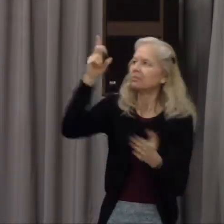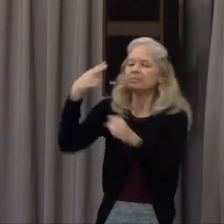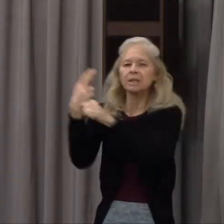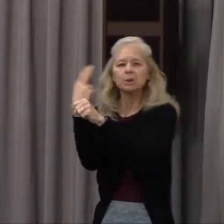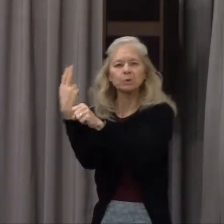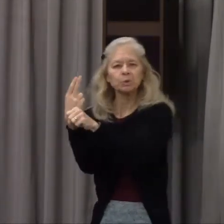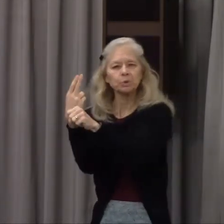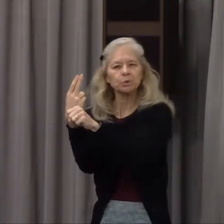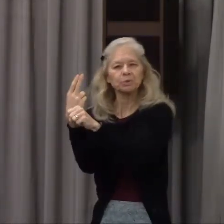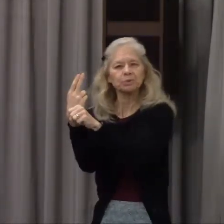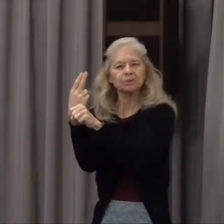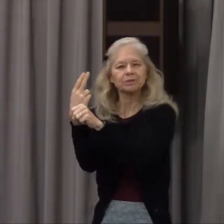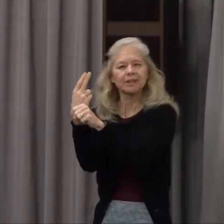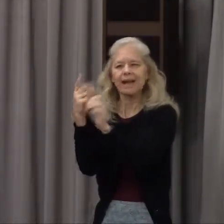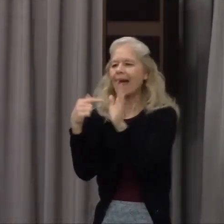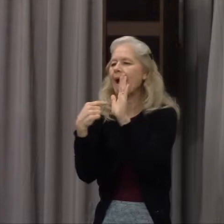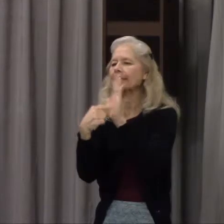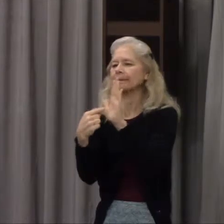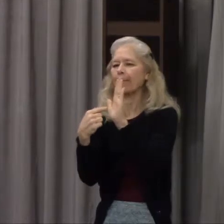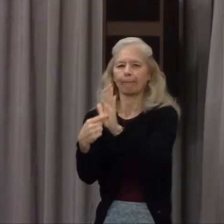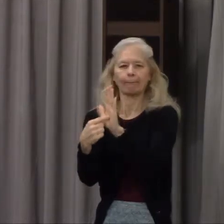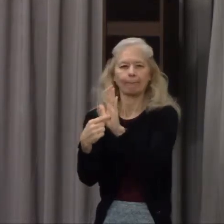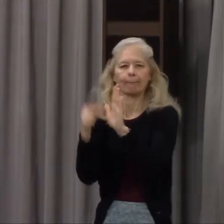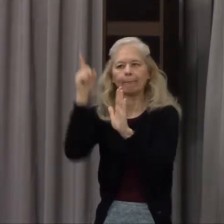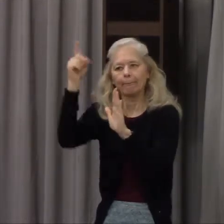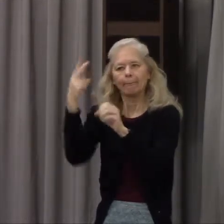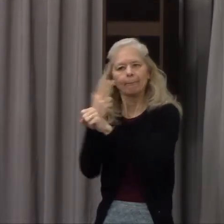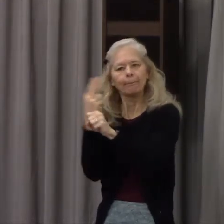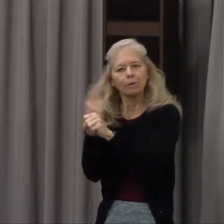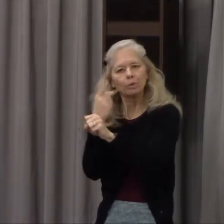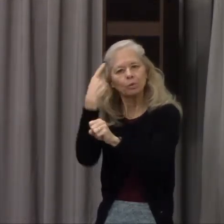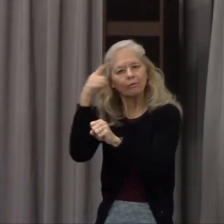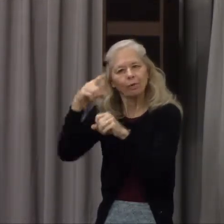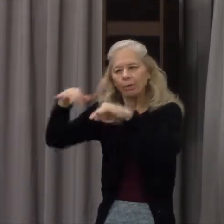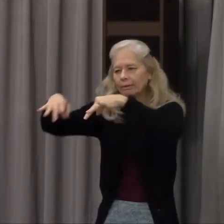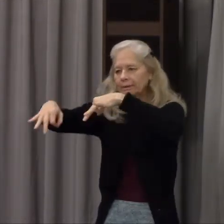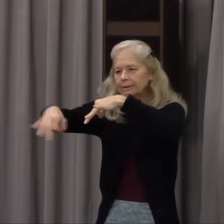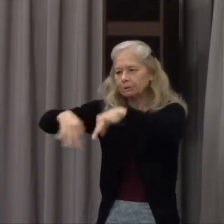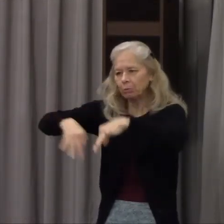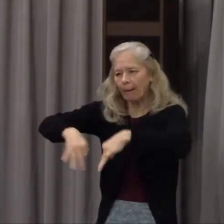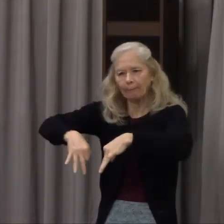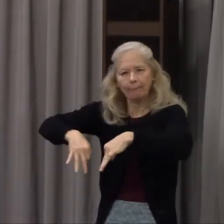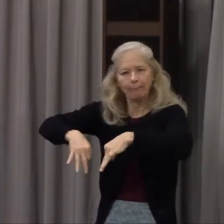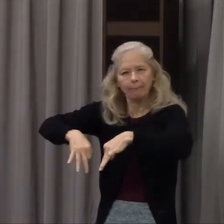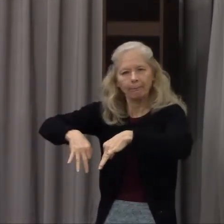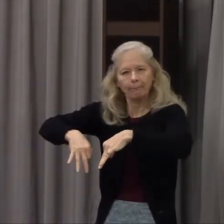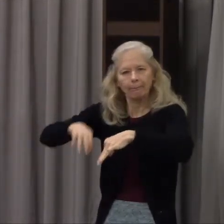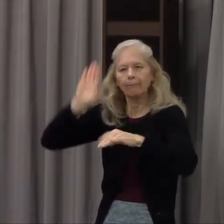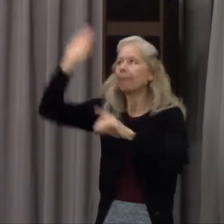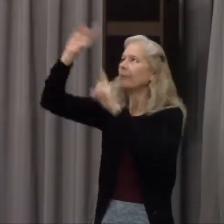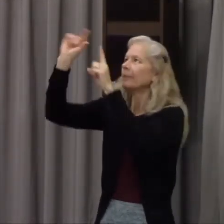His Word is so glorious. It is so majestic